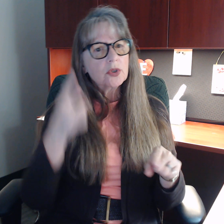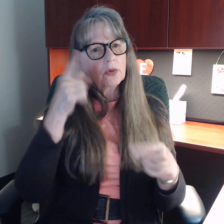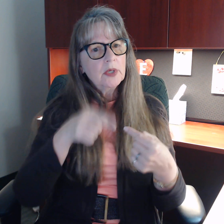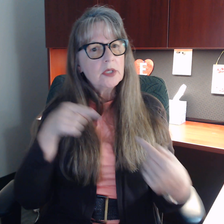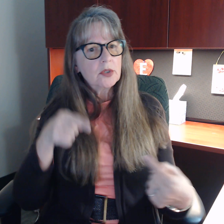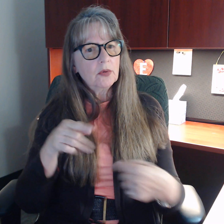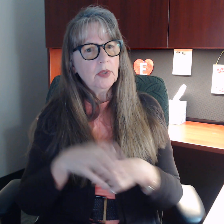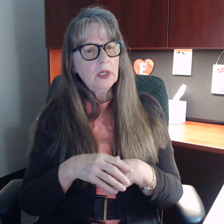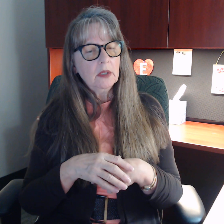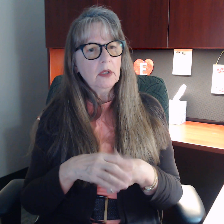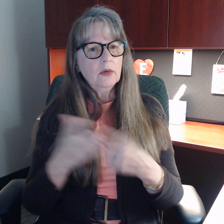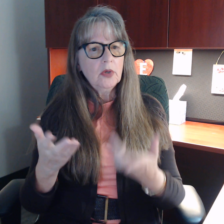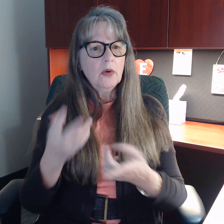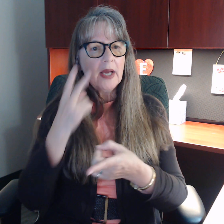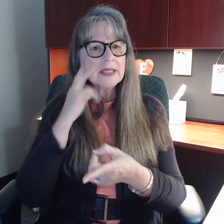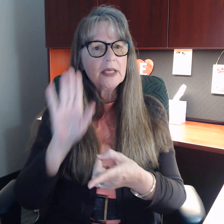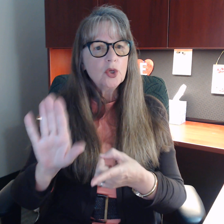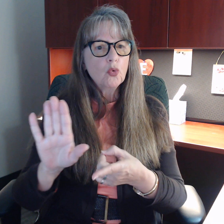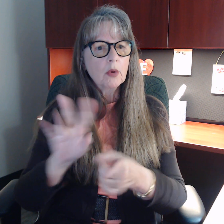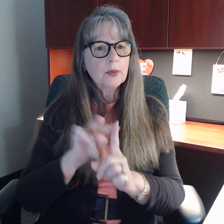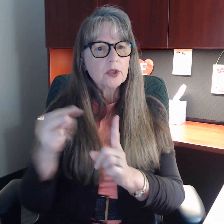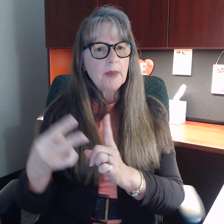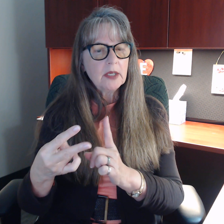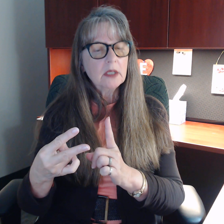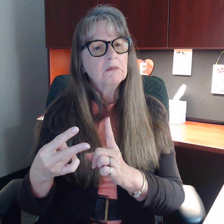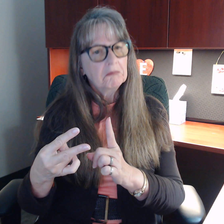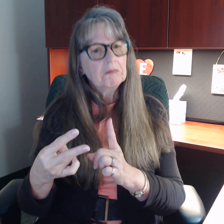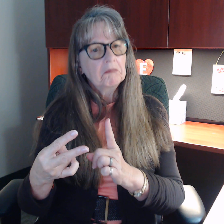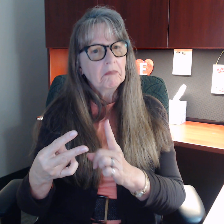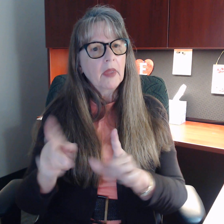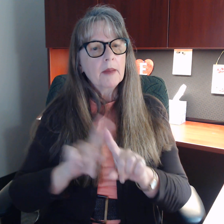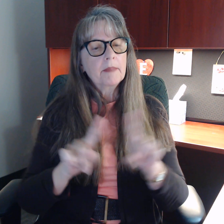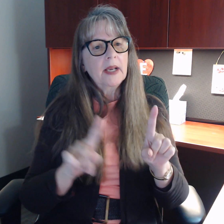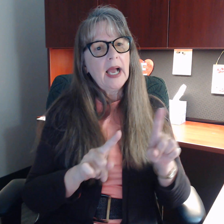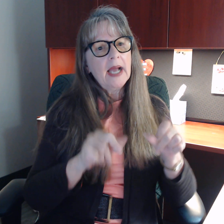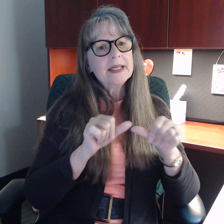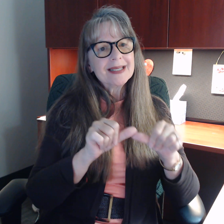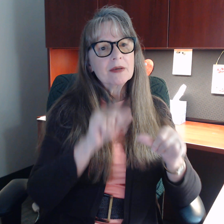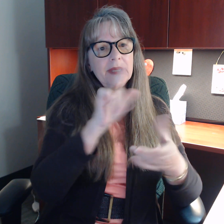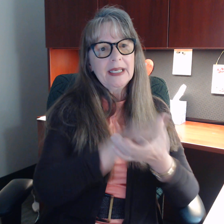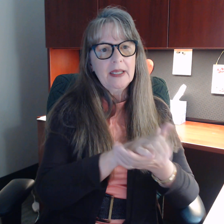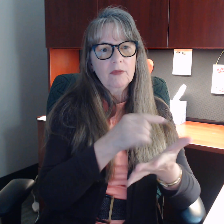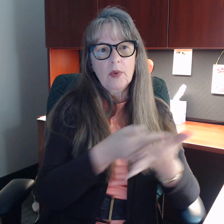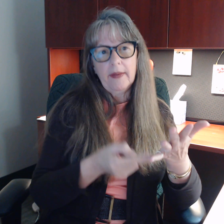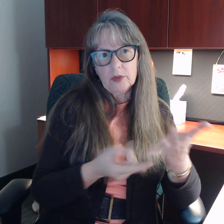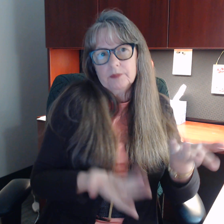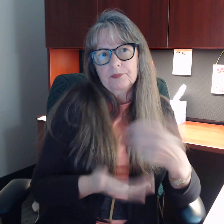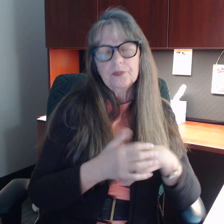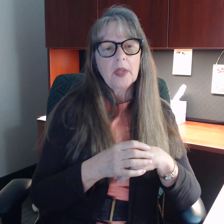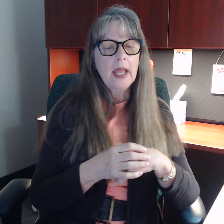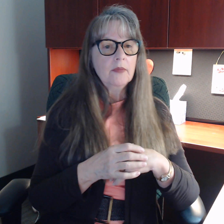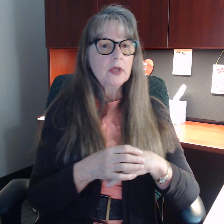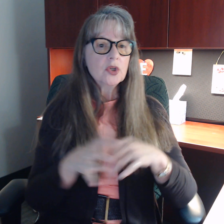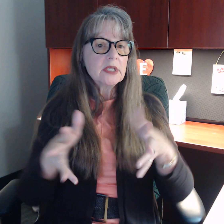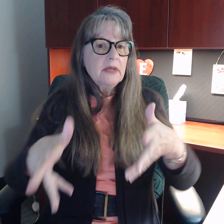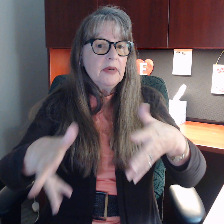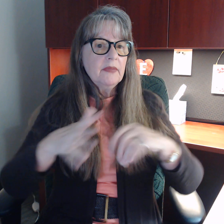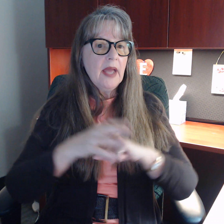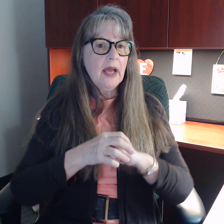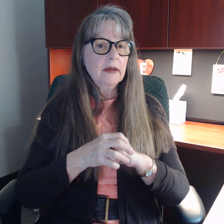to disagree. I see your perspective, but I still believe whatever. And then just leave it at that. And you don't